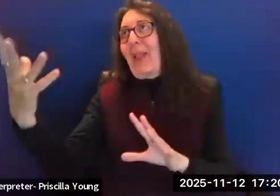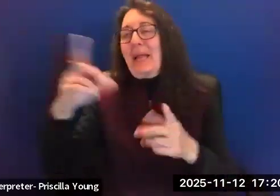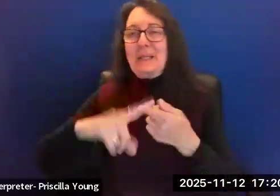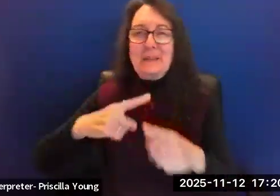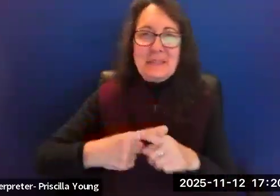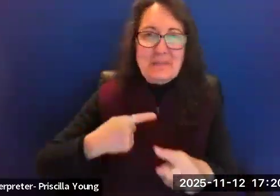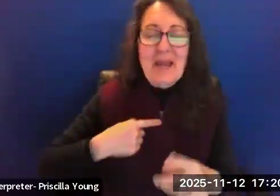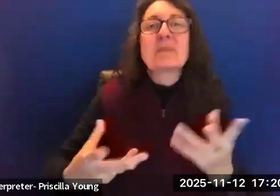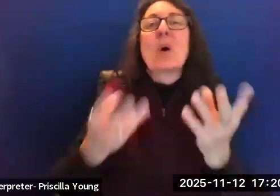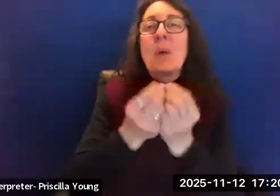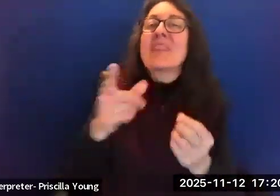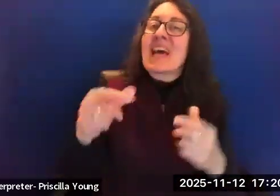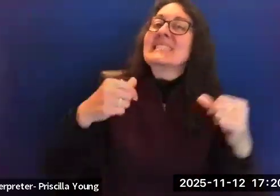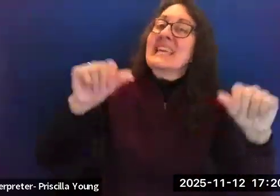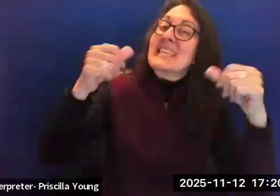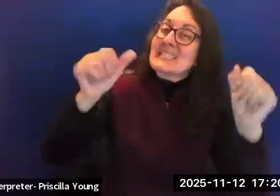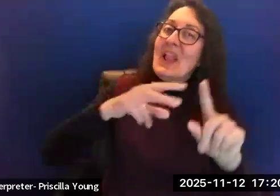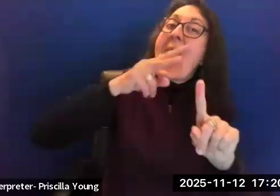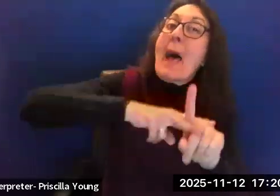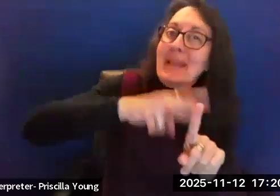With the successful applicants.